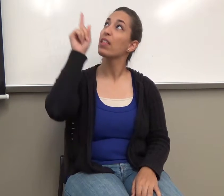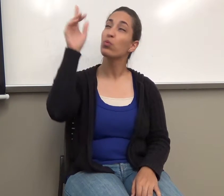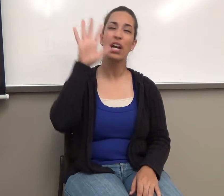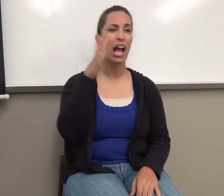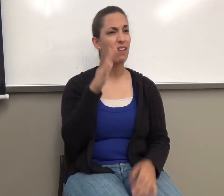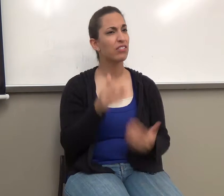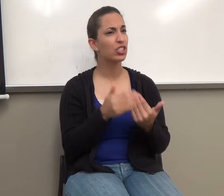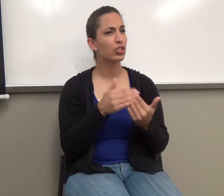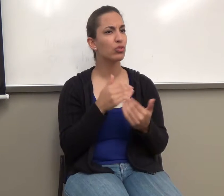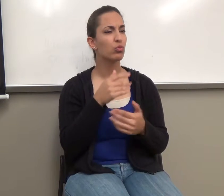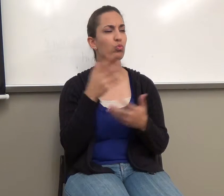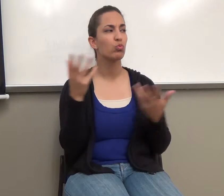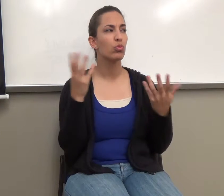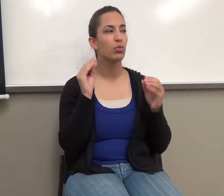for this?